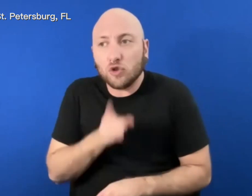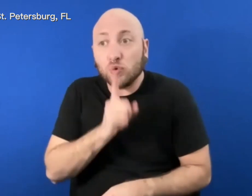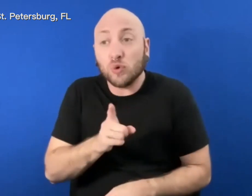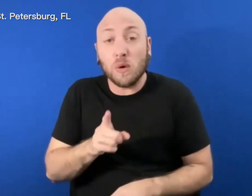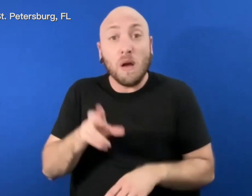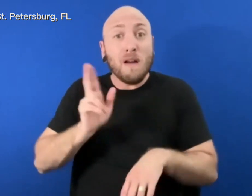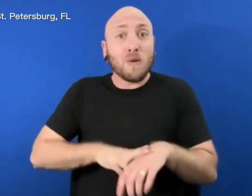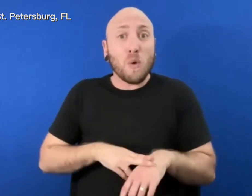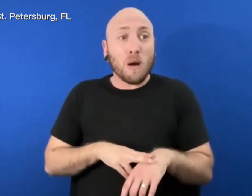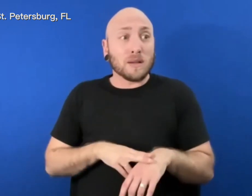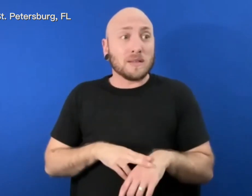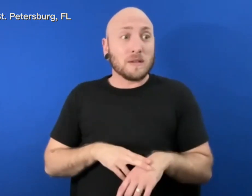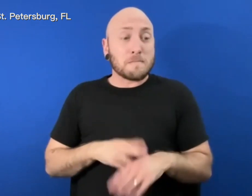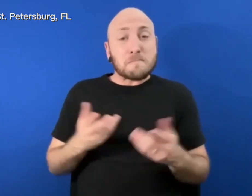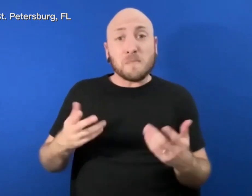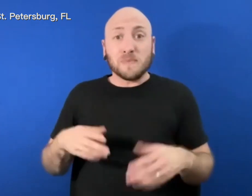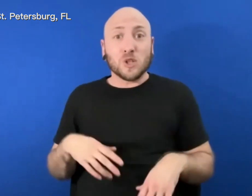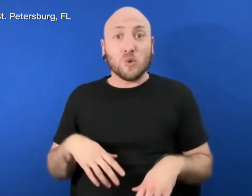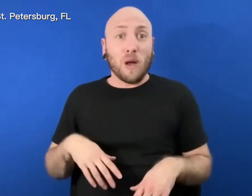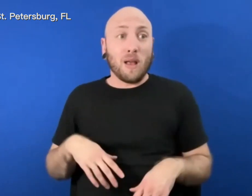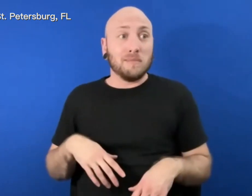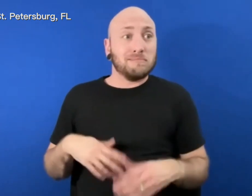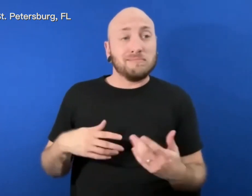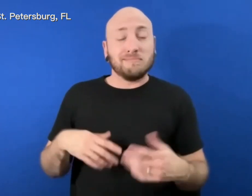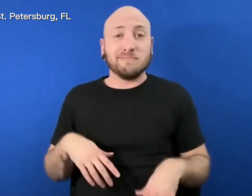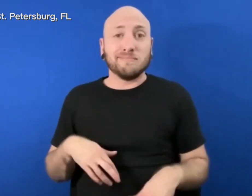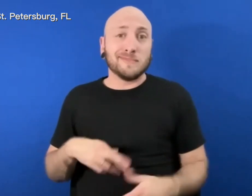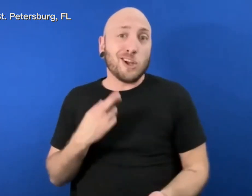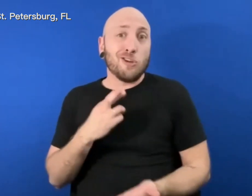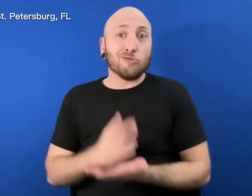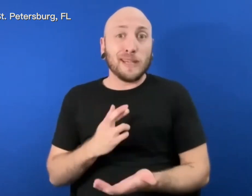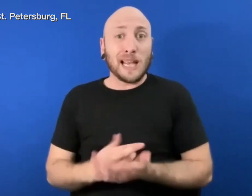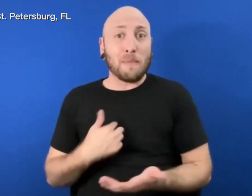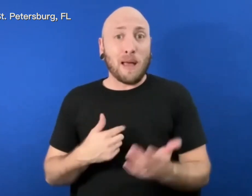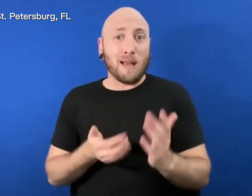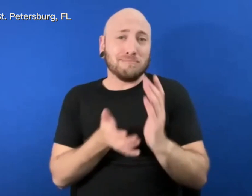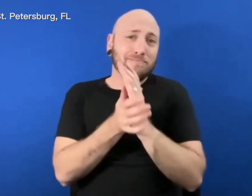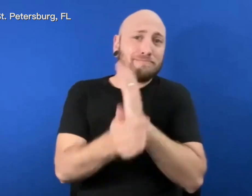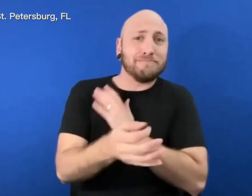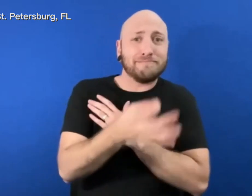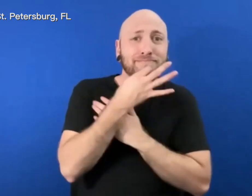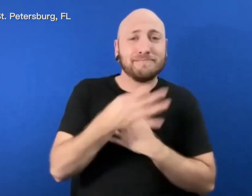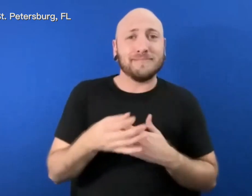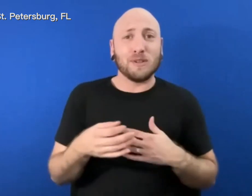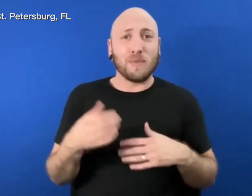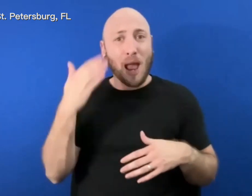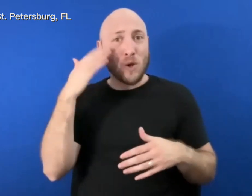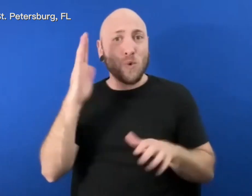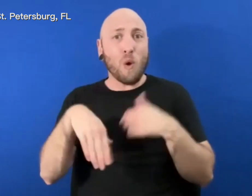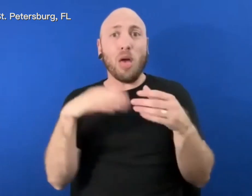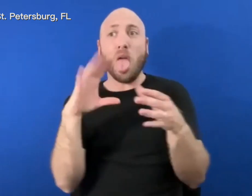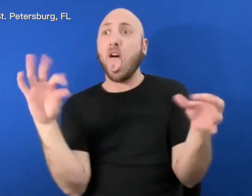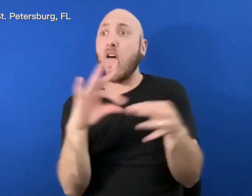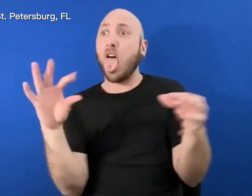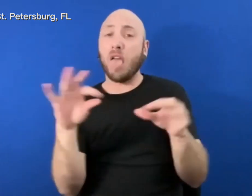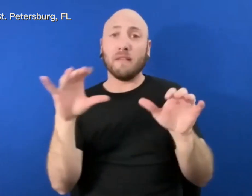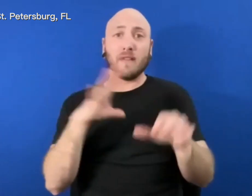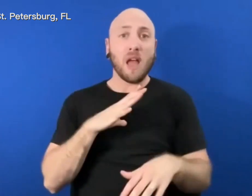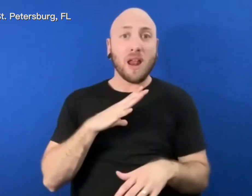I could work my way around anybody that was talking about addiction, but I didn't really know what made myself